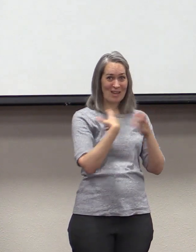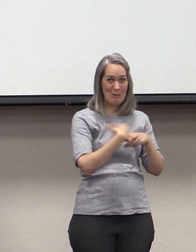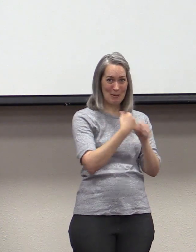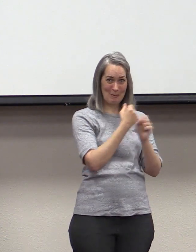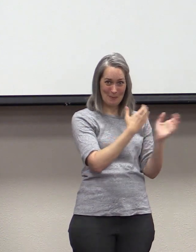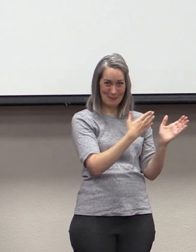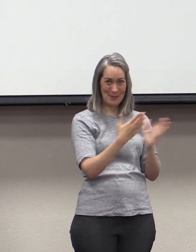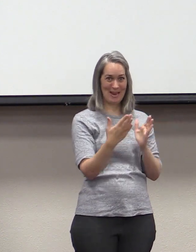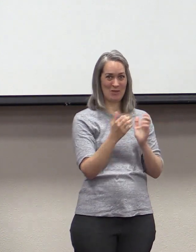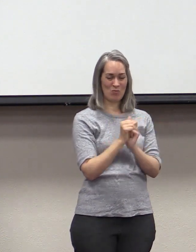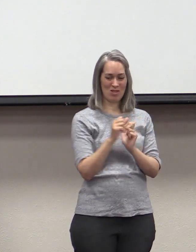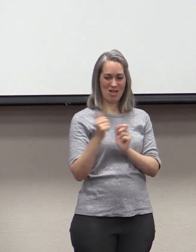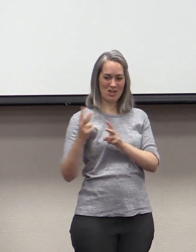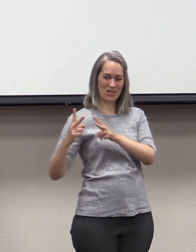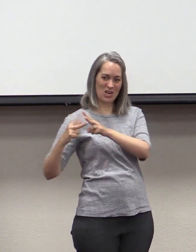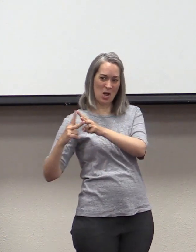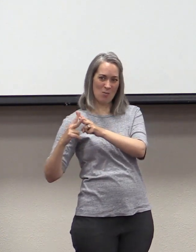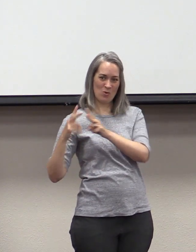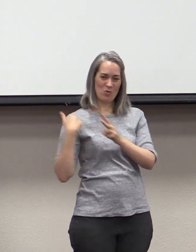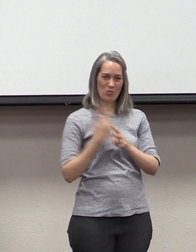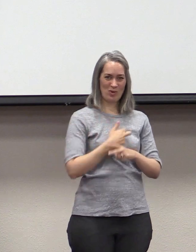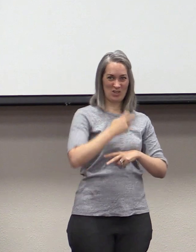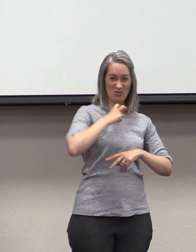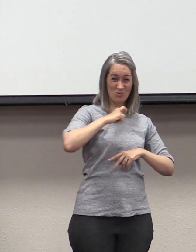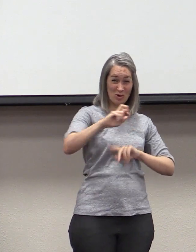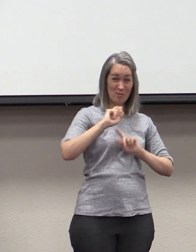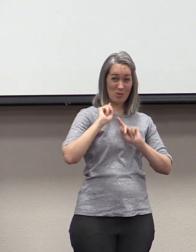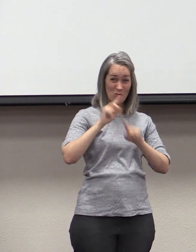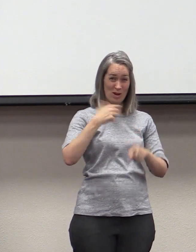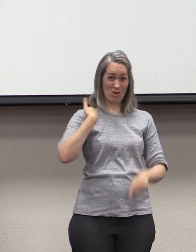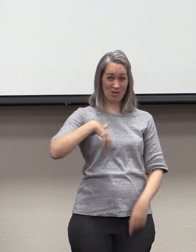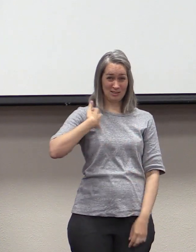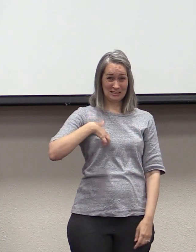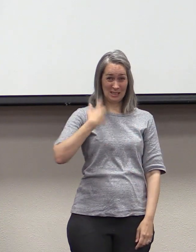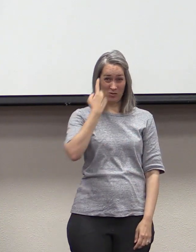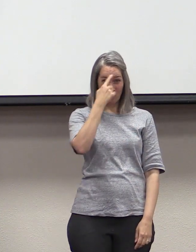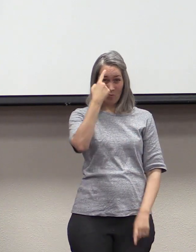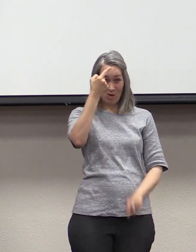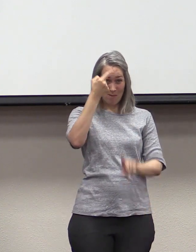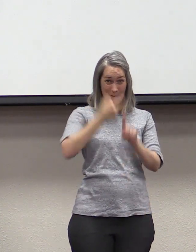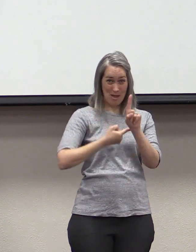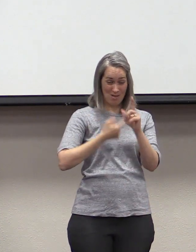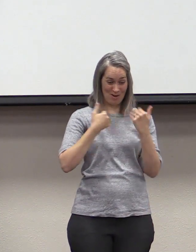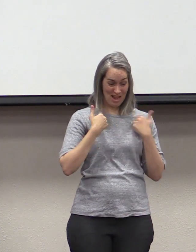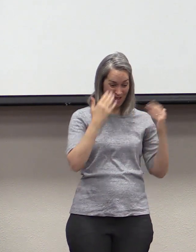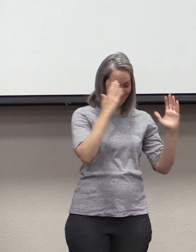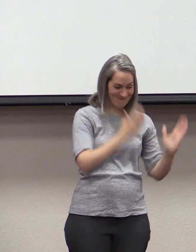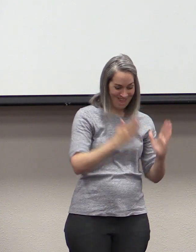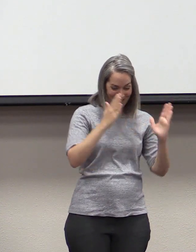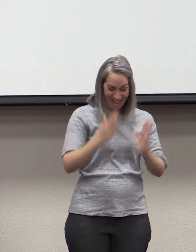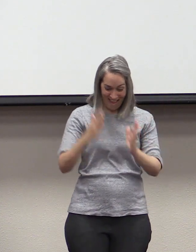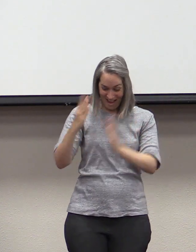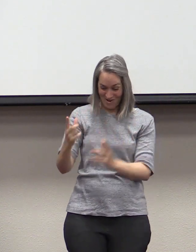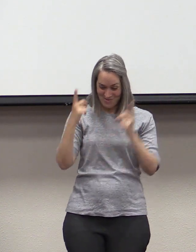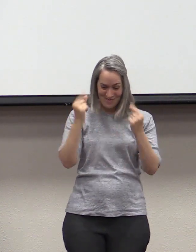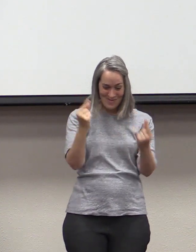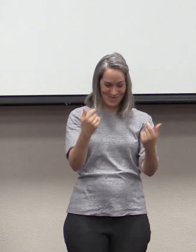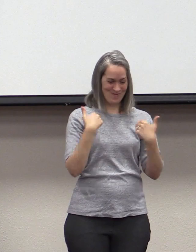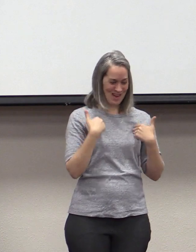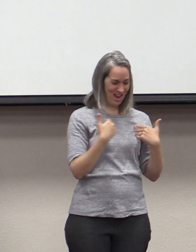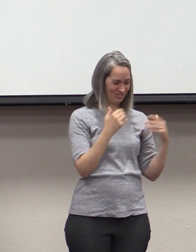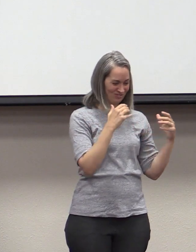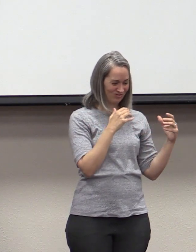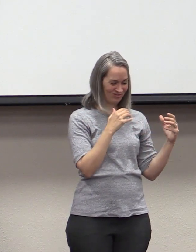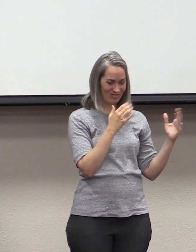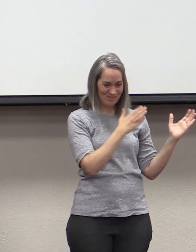then with another couple, and we took a trip to Argentina for a month, and we had it all planned out, and we had a strategy. We were